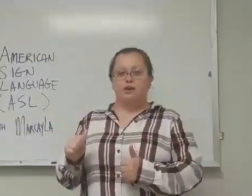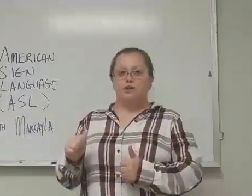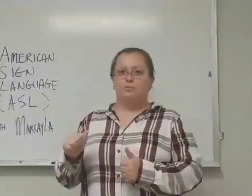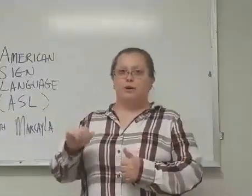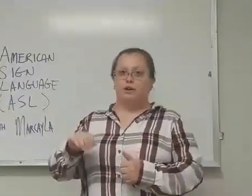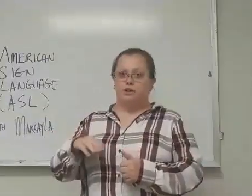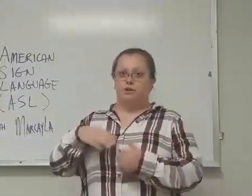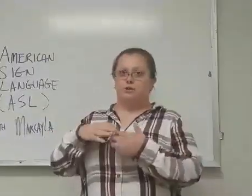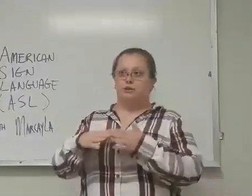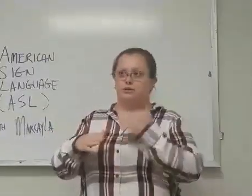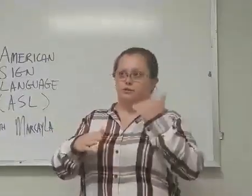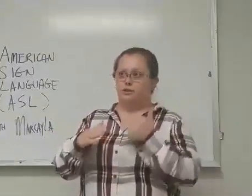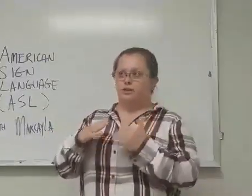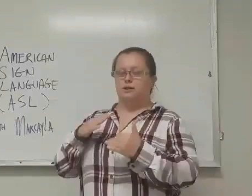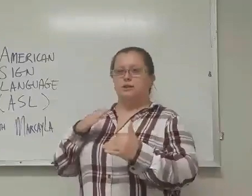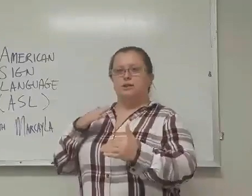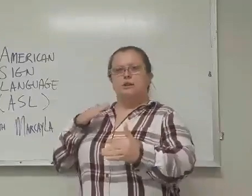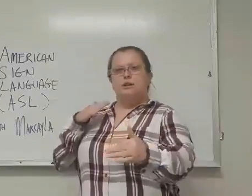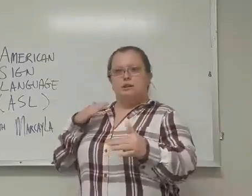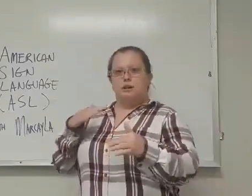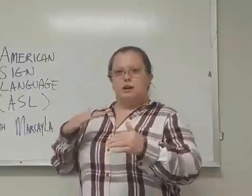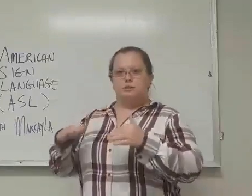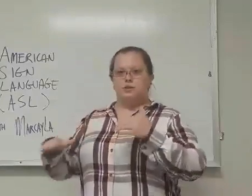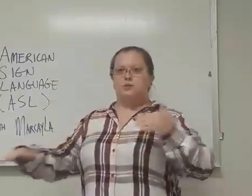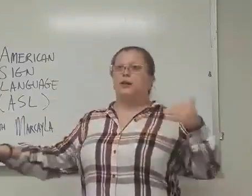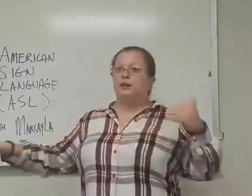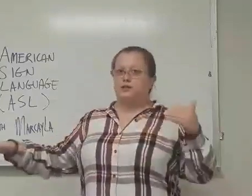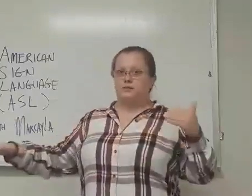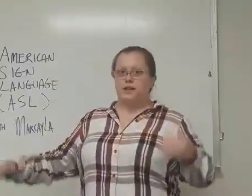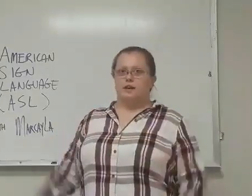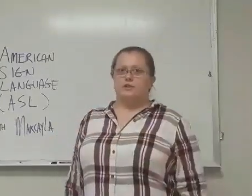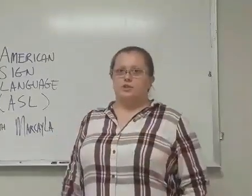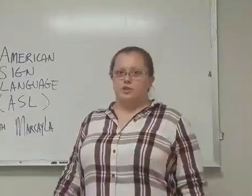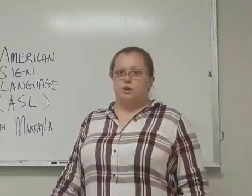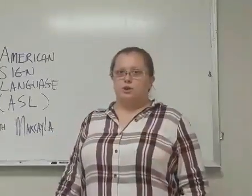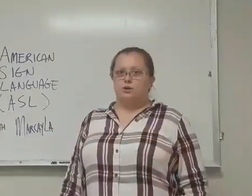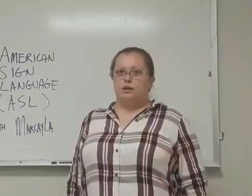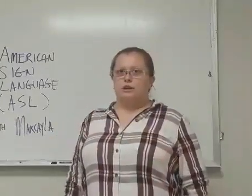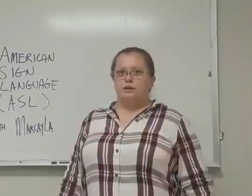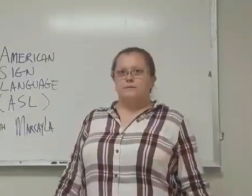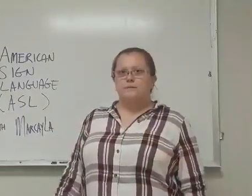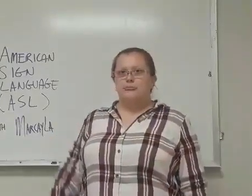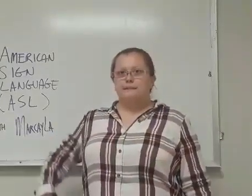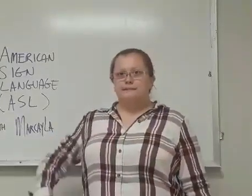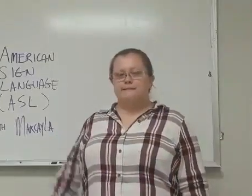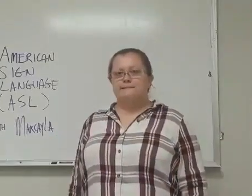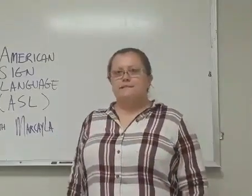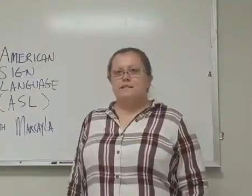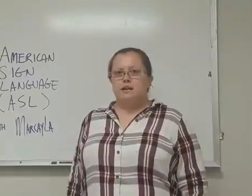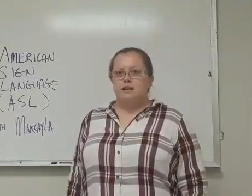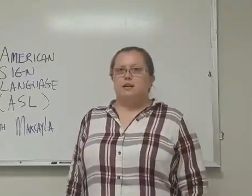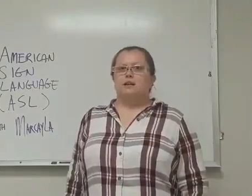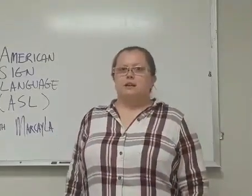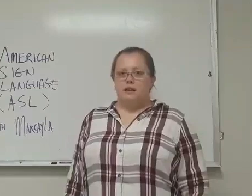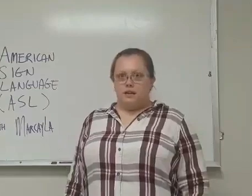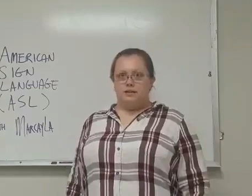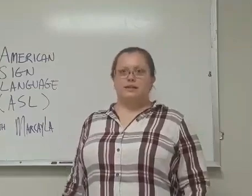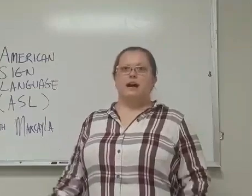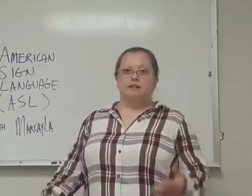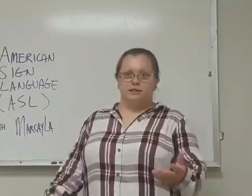letters, but also the different spellings of things. So, okay, it's almost so it almost becomes muscle memory of exactly. like